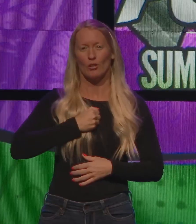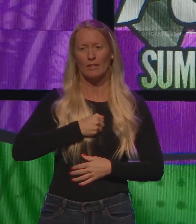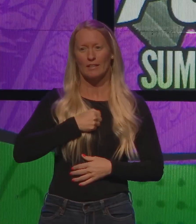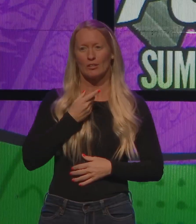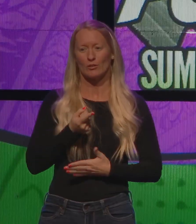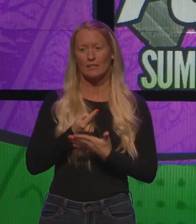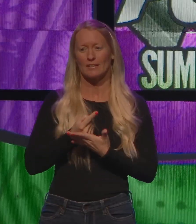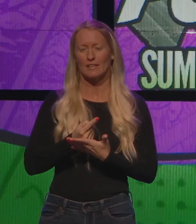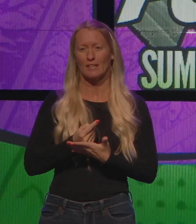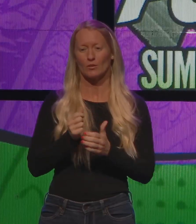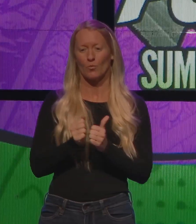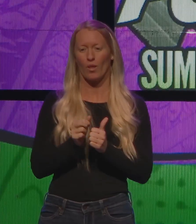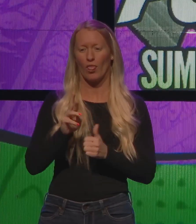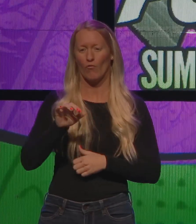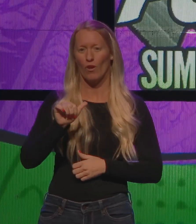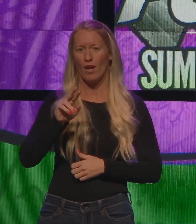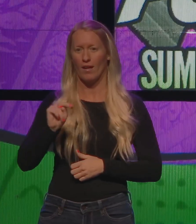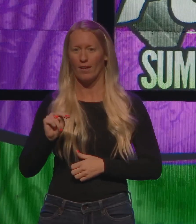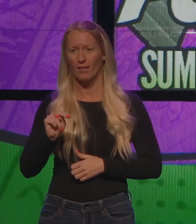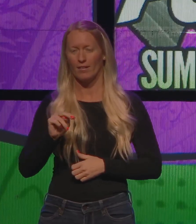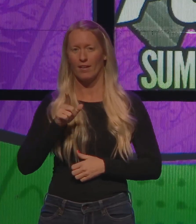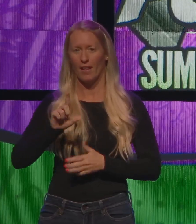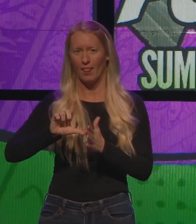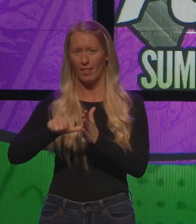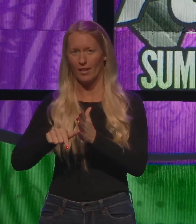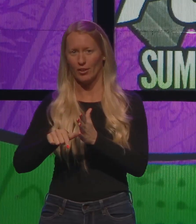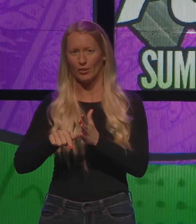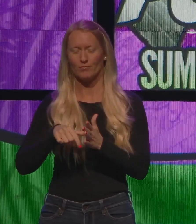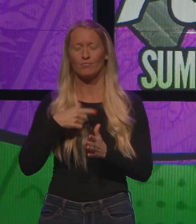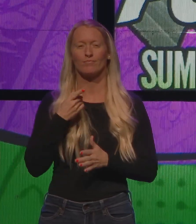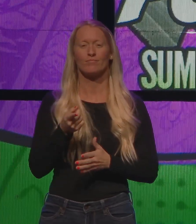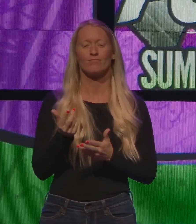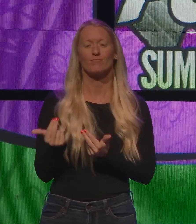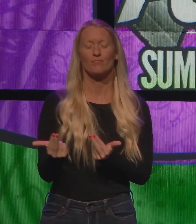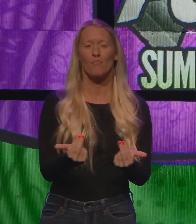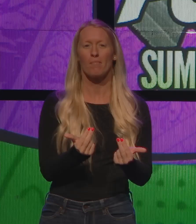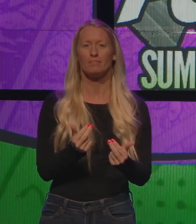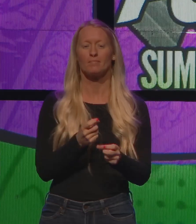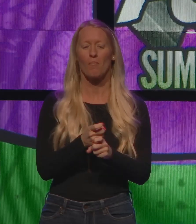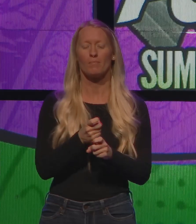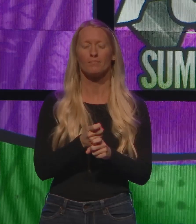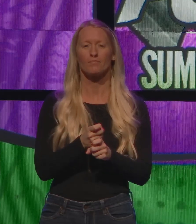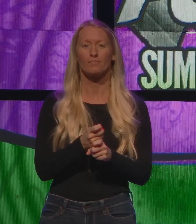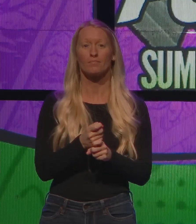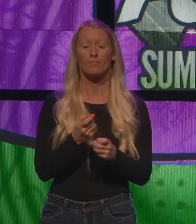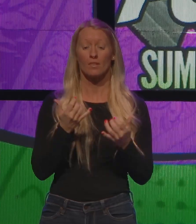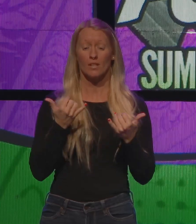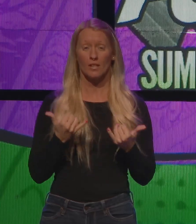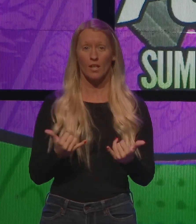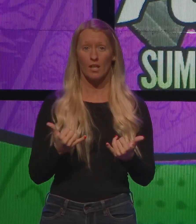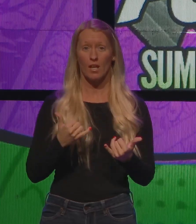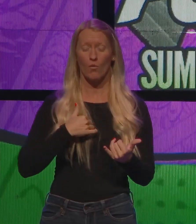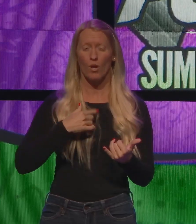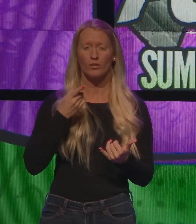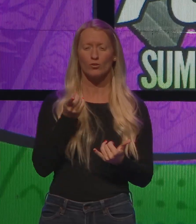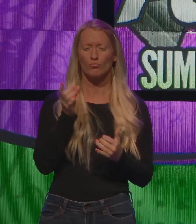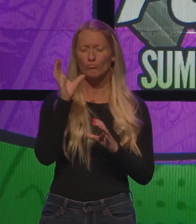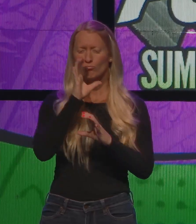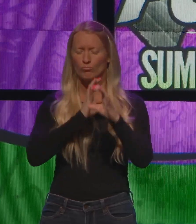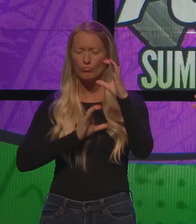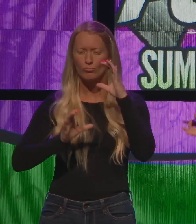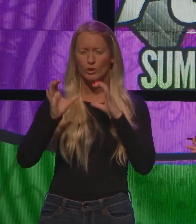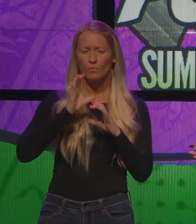later. One thing that I do want to do today is to explore an alternative, right?